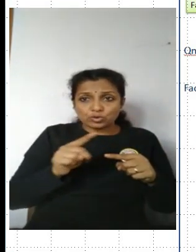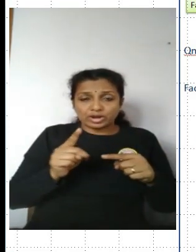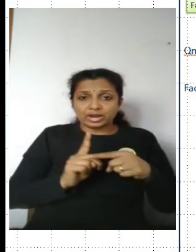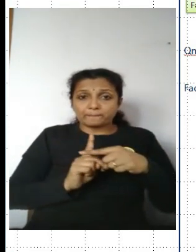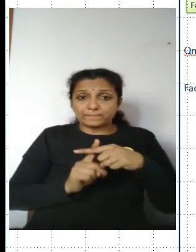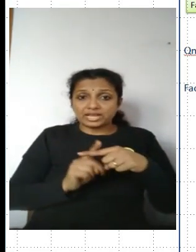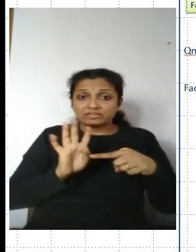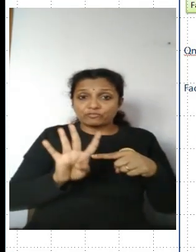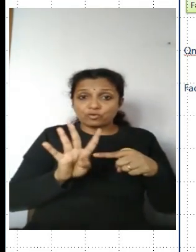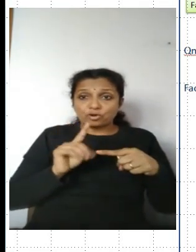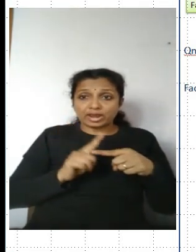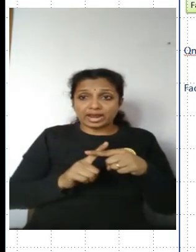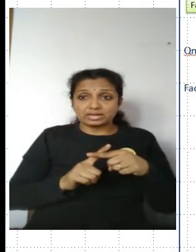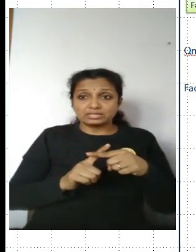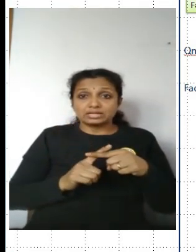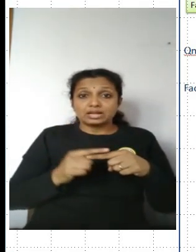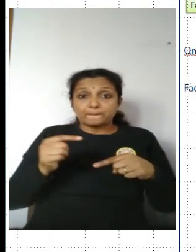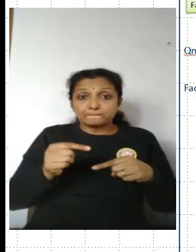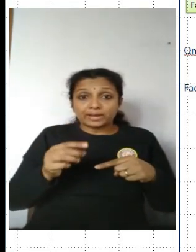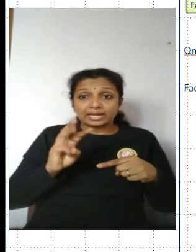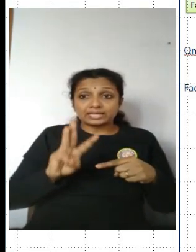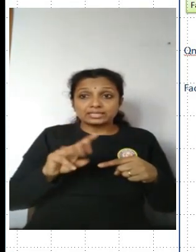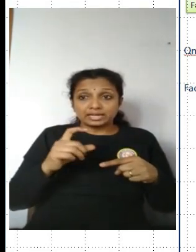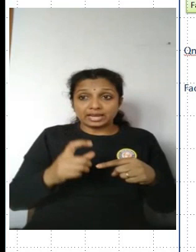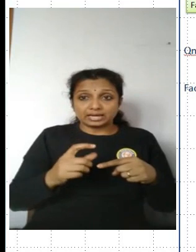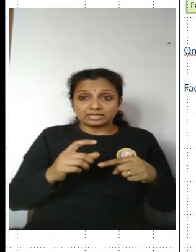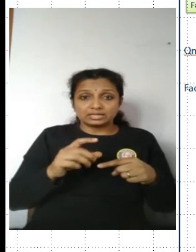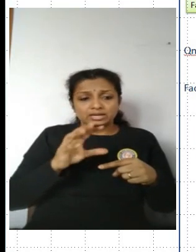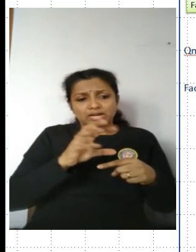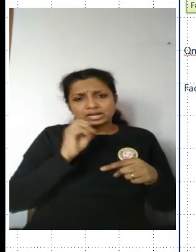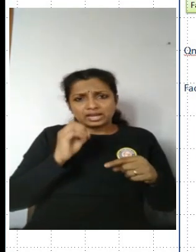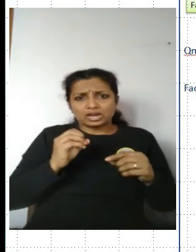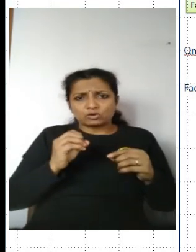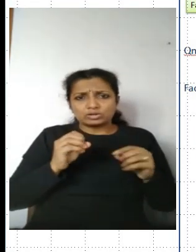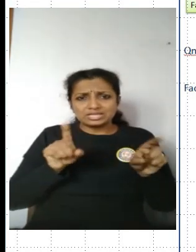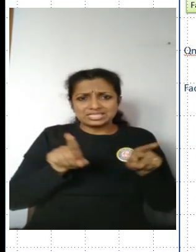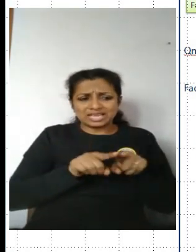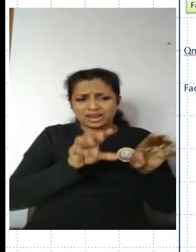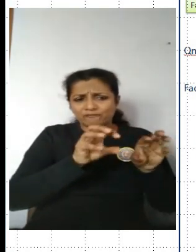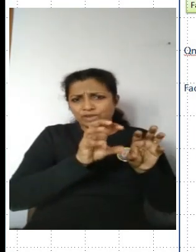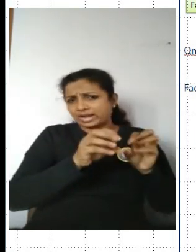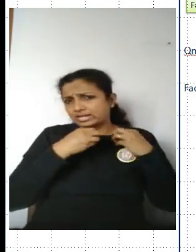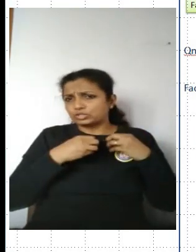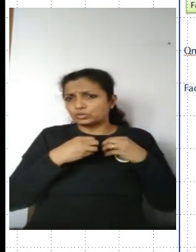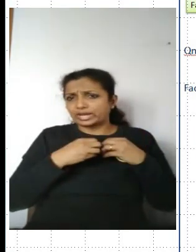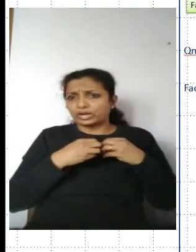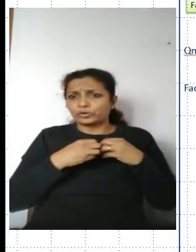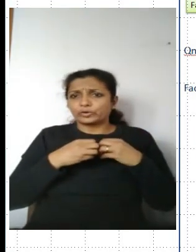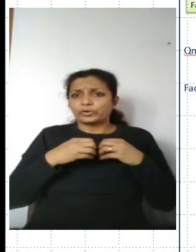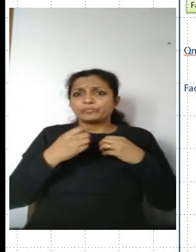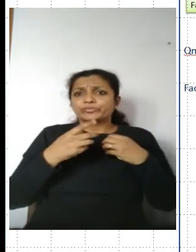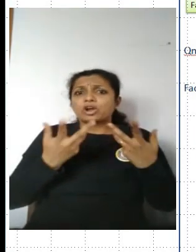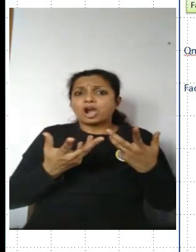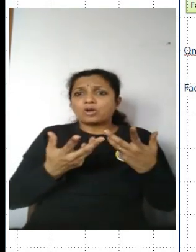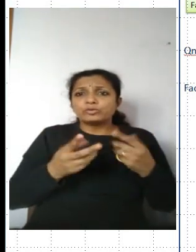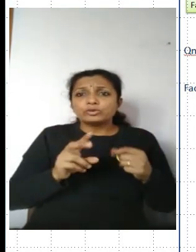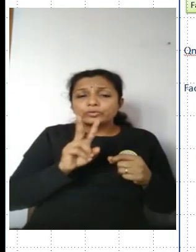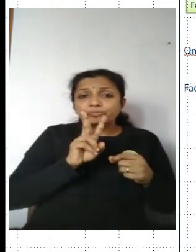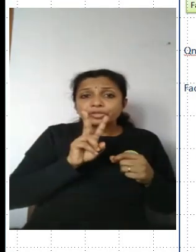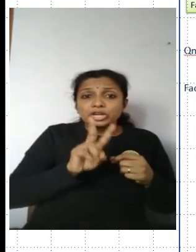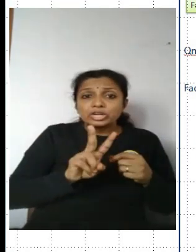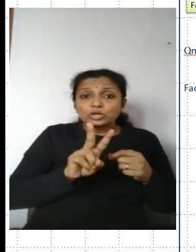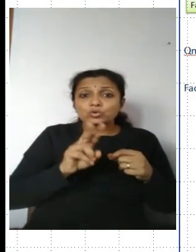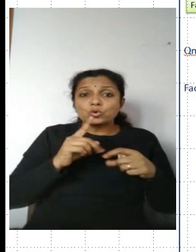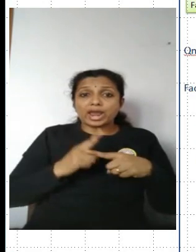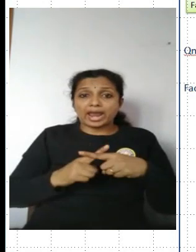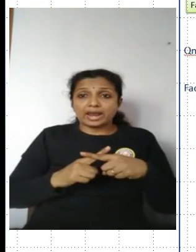Thus, the first two terms and next two terms are 2x squared plus 4x